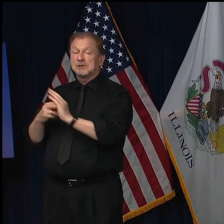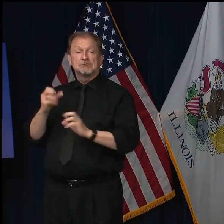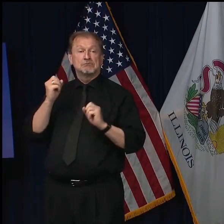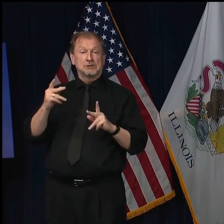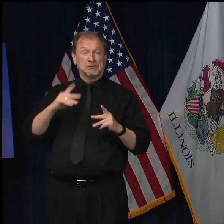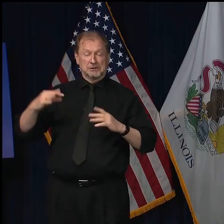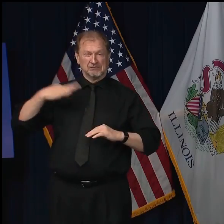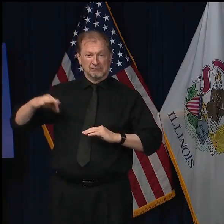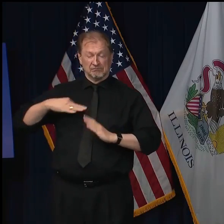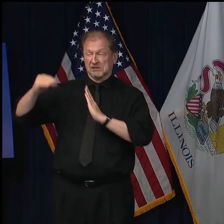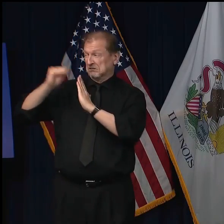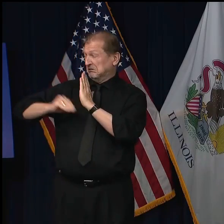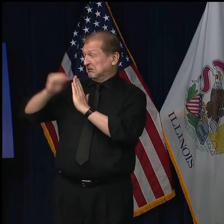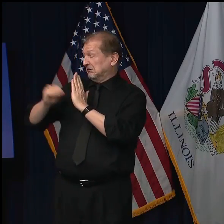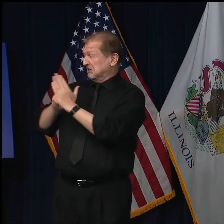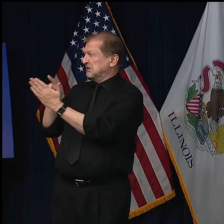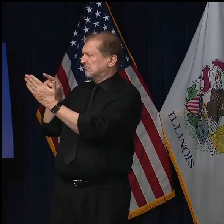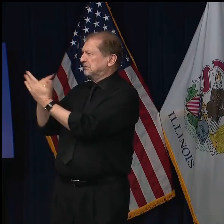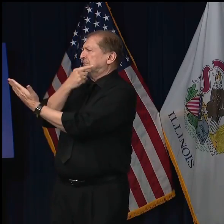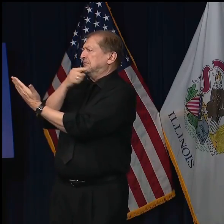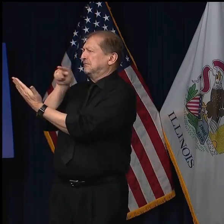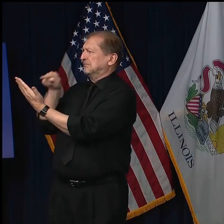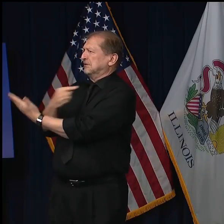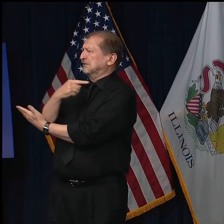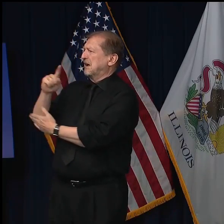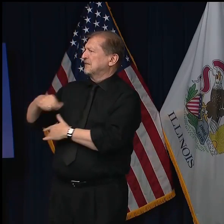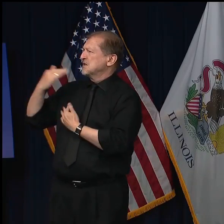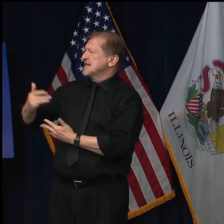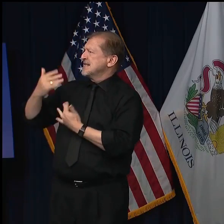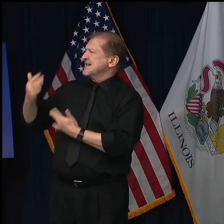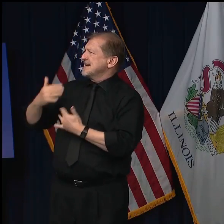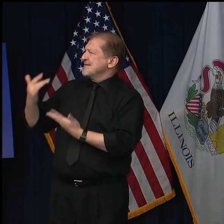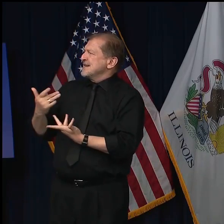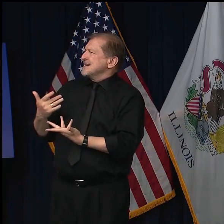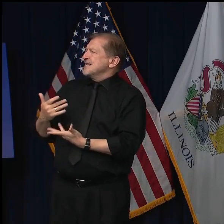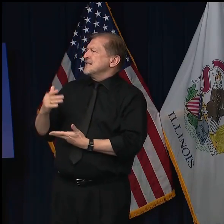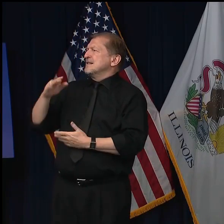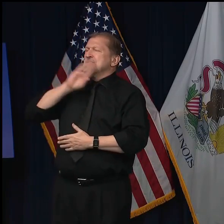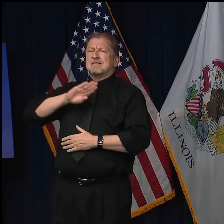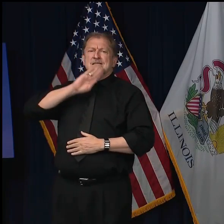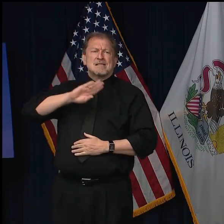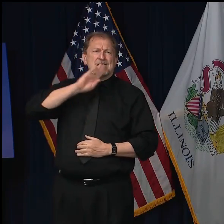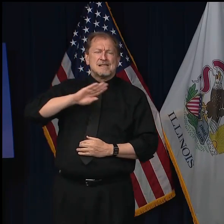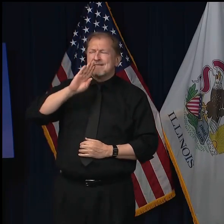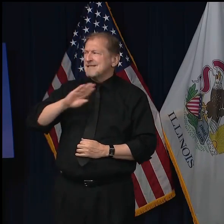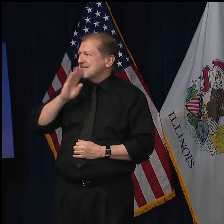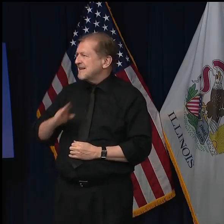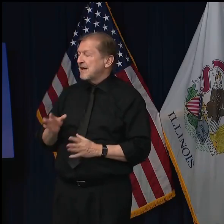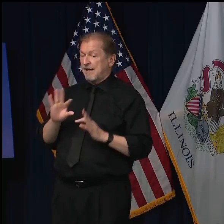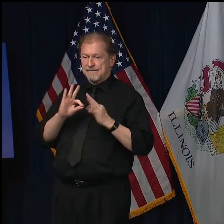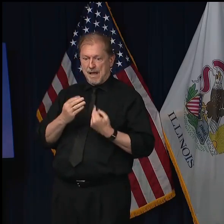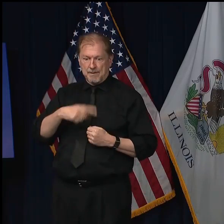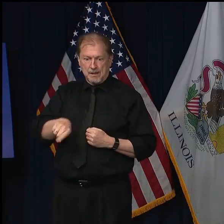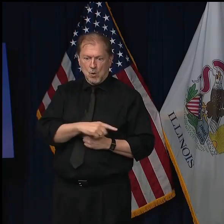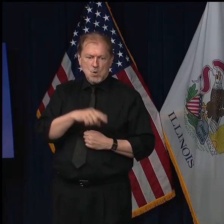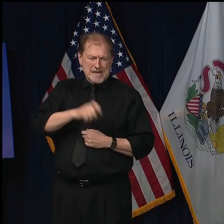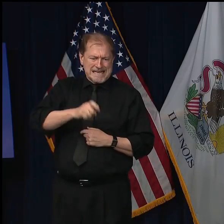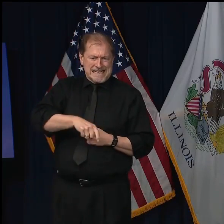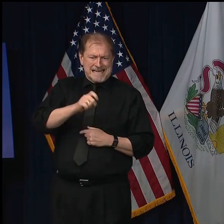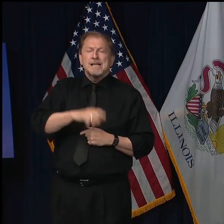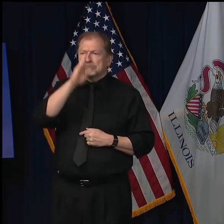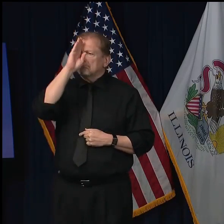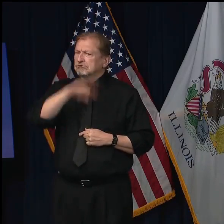of Illinoisans to wait at a moment when families are hurting at a scale the world hasn't seen before in